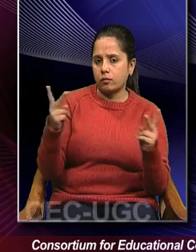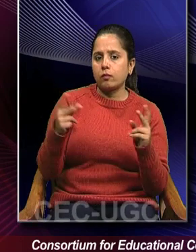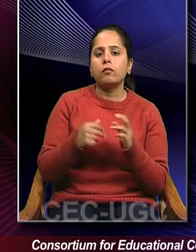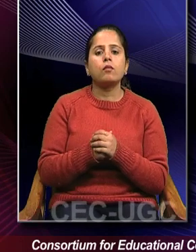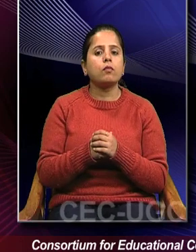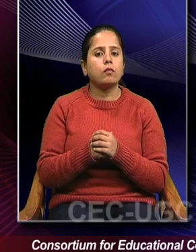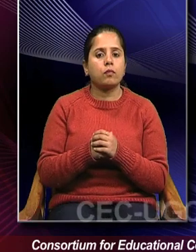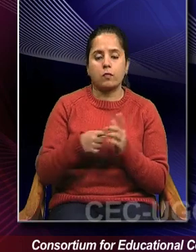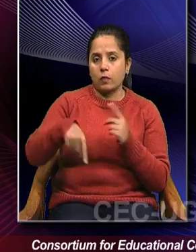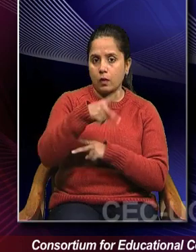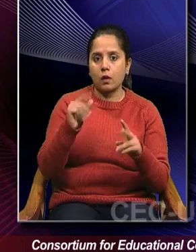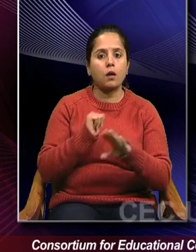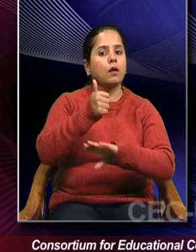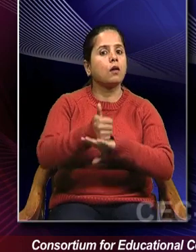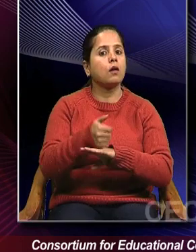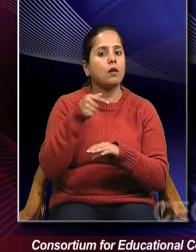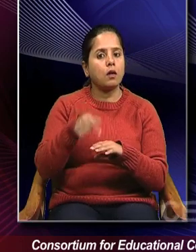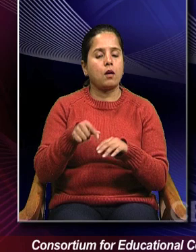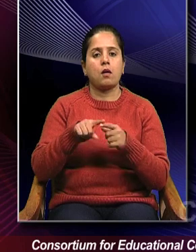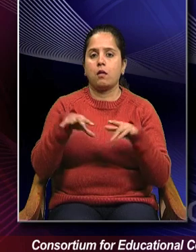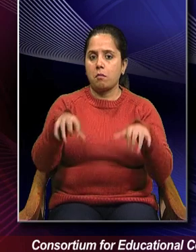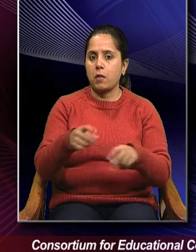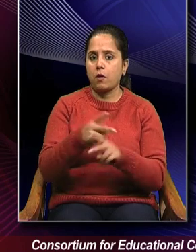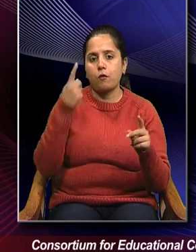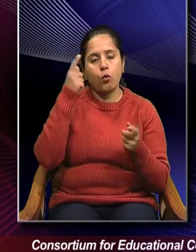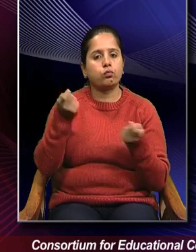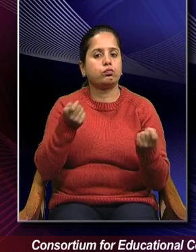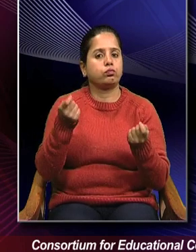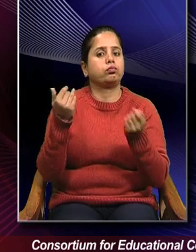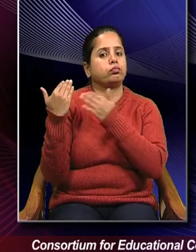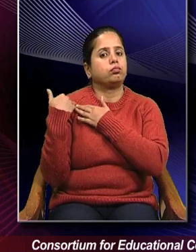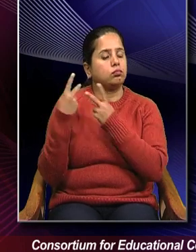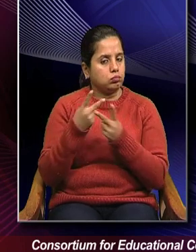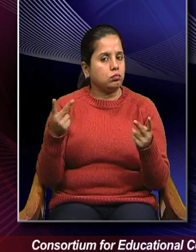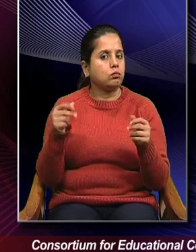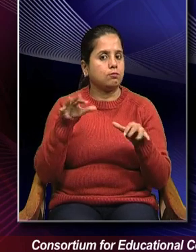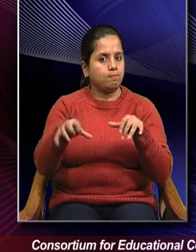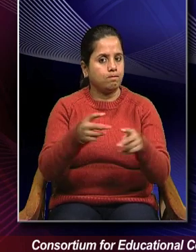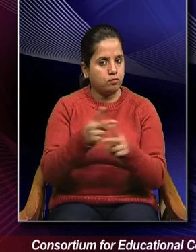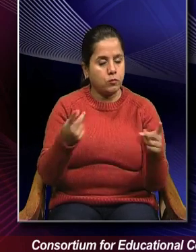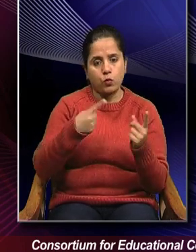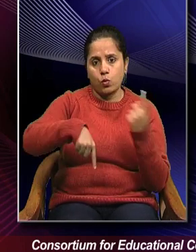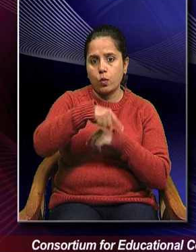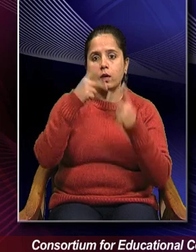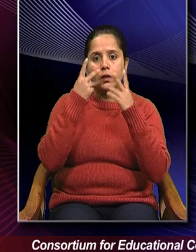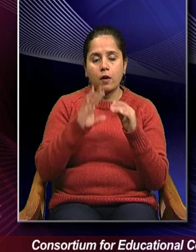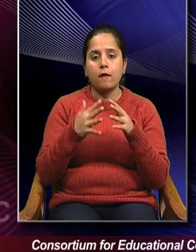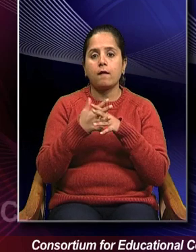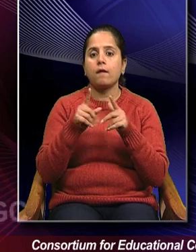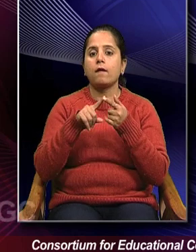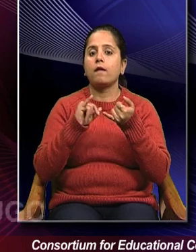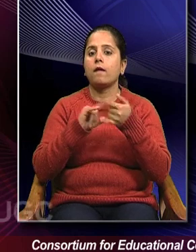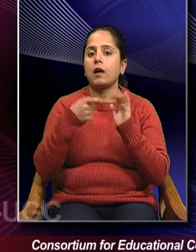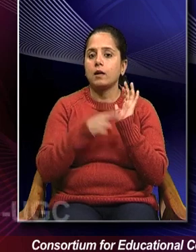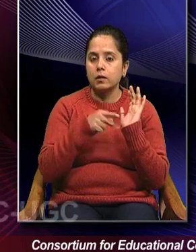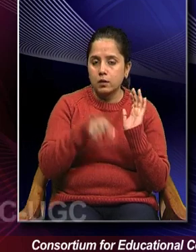of setting up the empires for their rulers. And we see that how the western states, some of